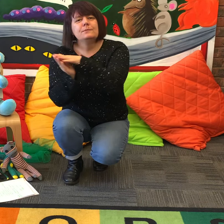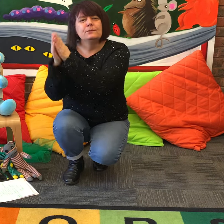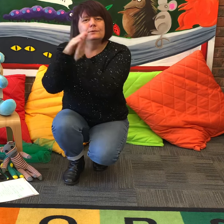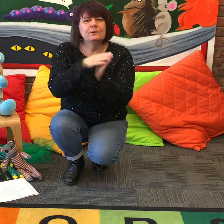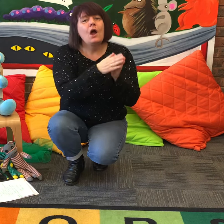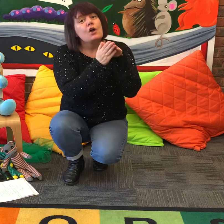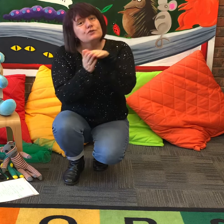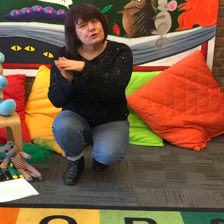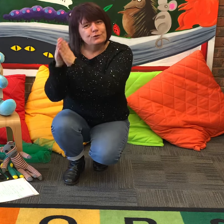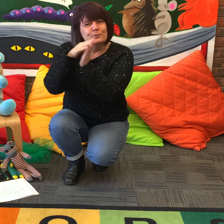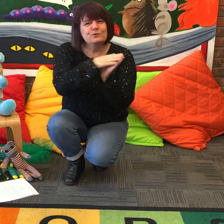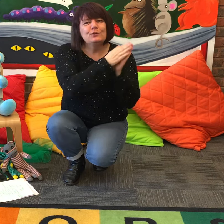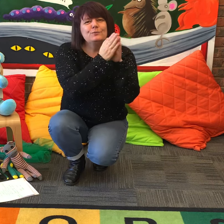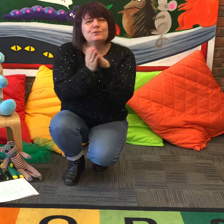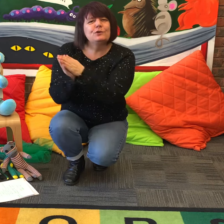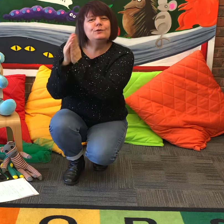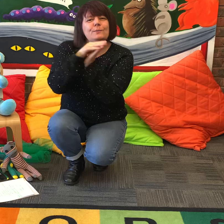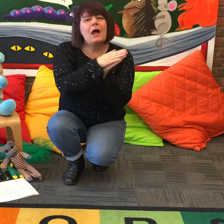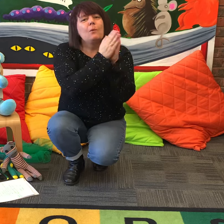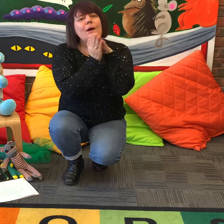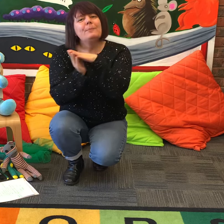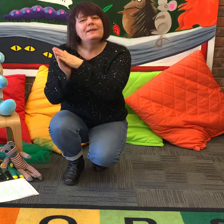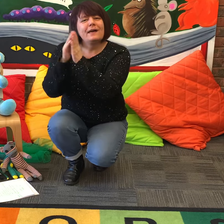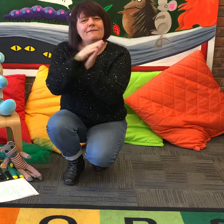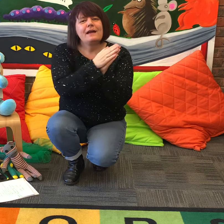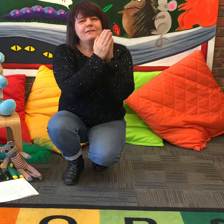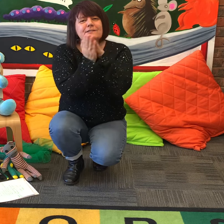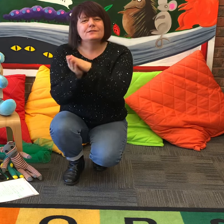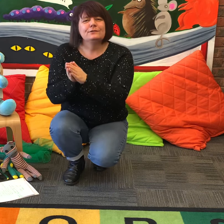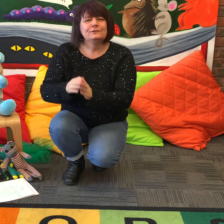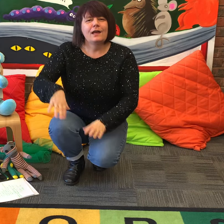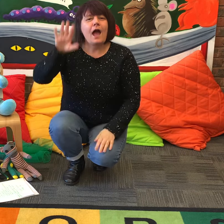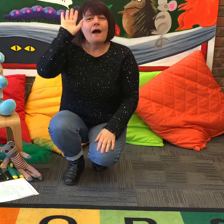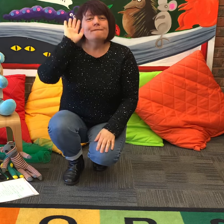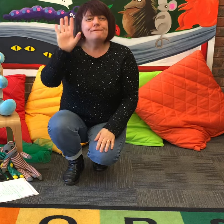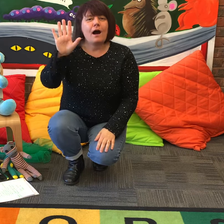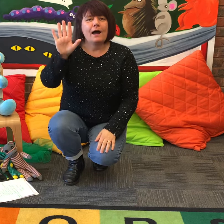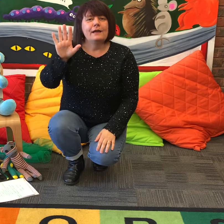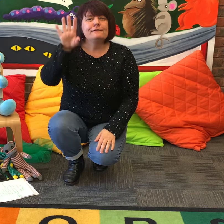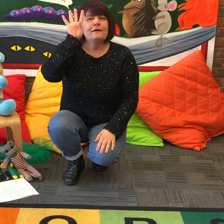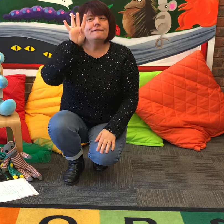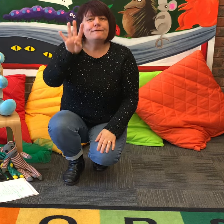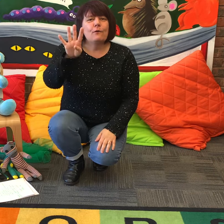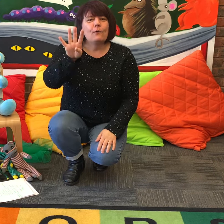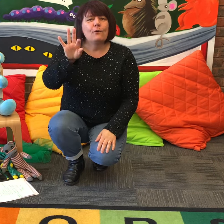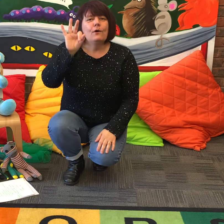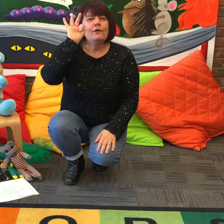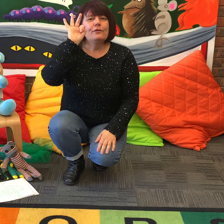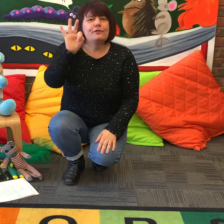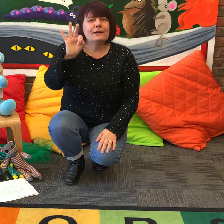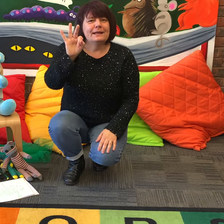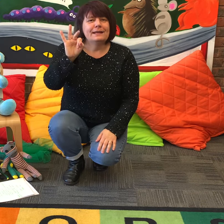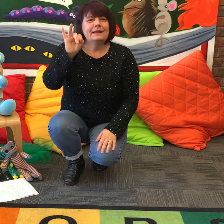moon. Zoom, zoom, zoom, we'll be there very soon. Five, four, three,